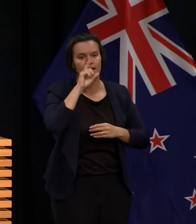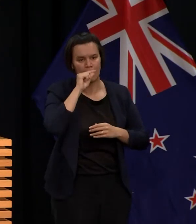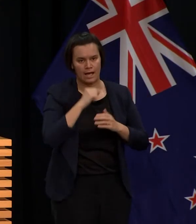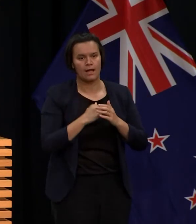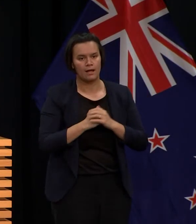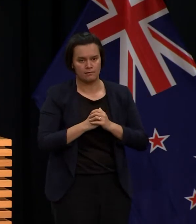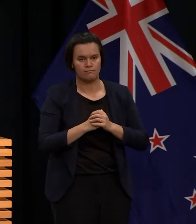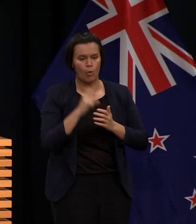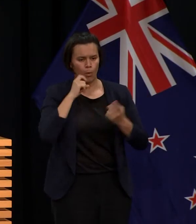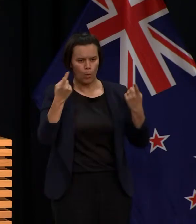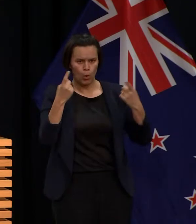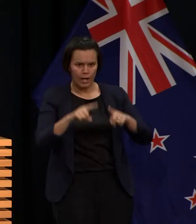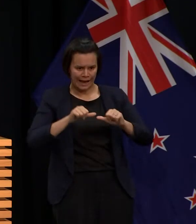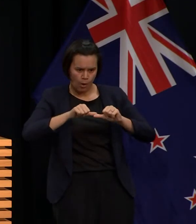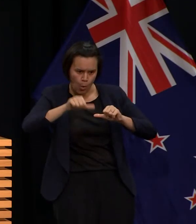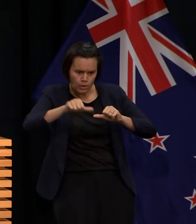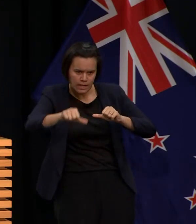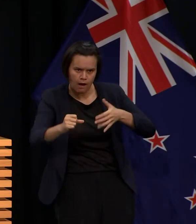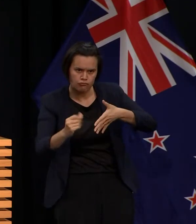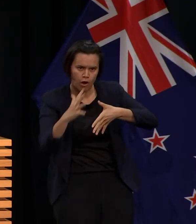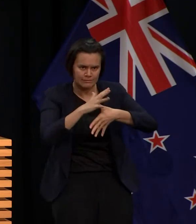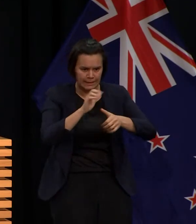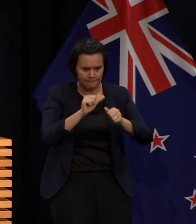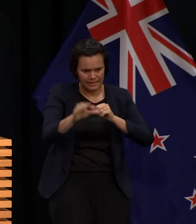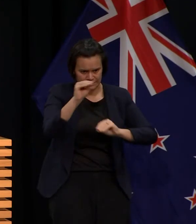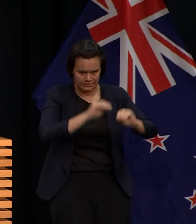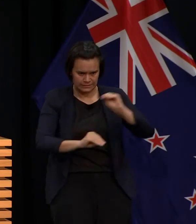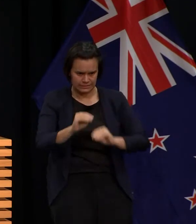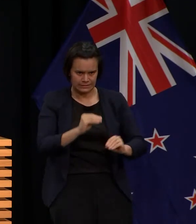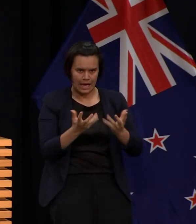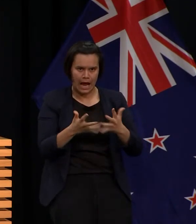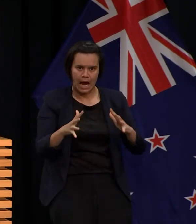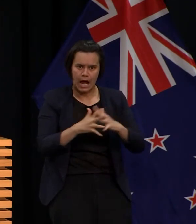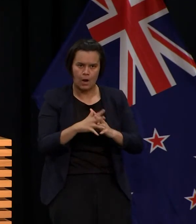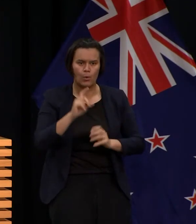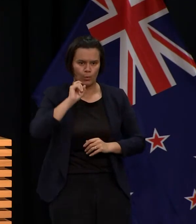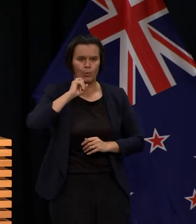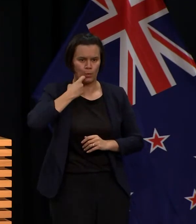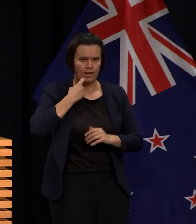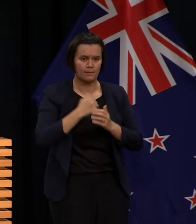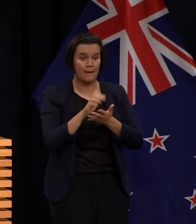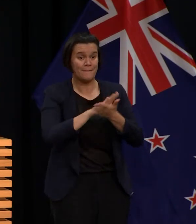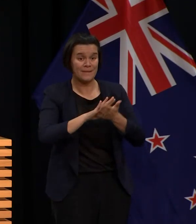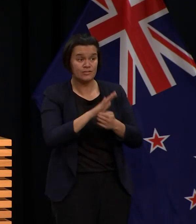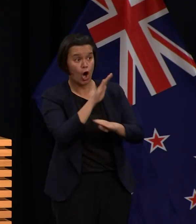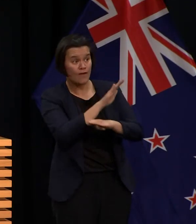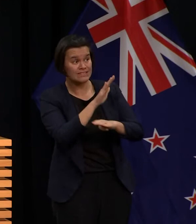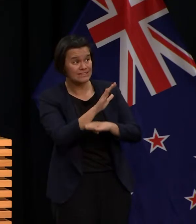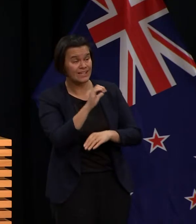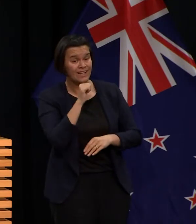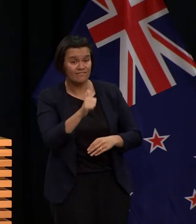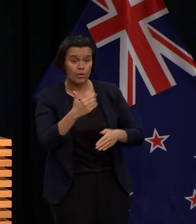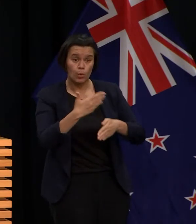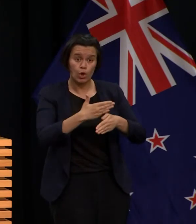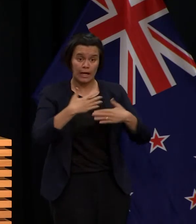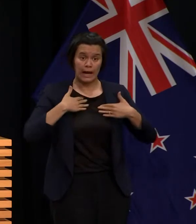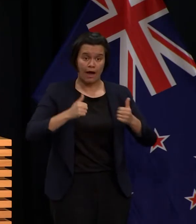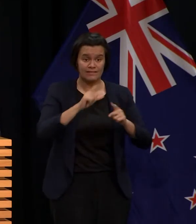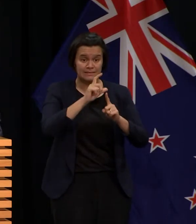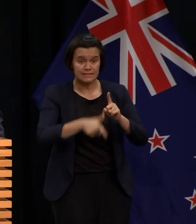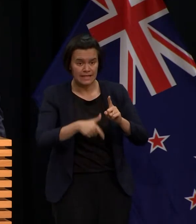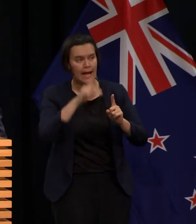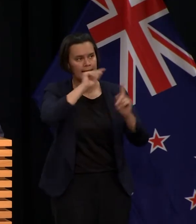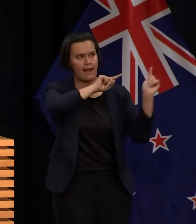those places so that we can help fill some of those critical roles and improve and reduce some of the pressure on the health